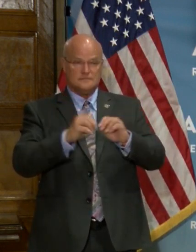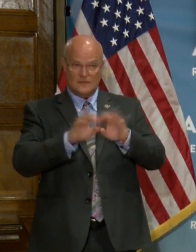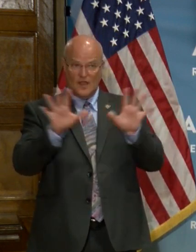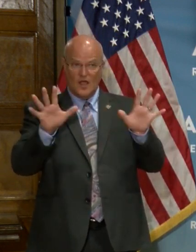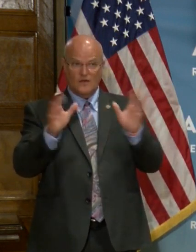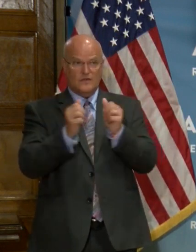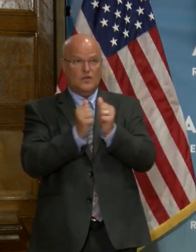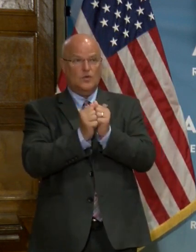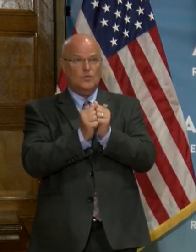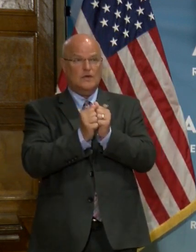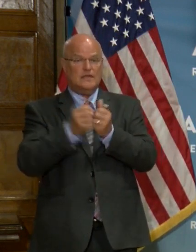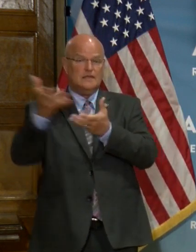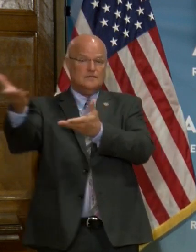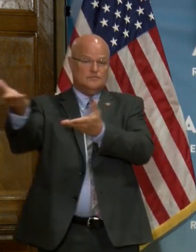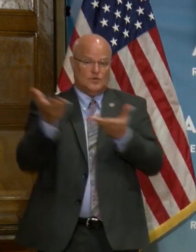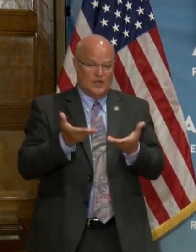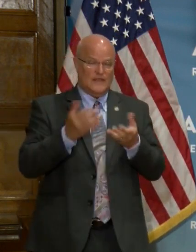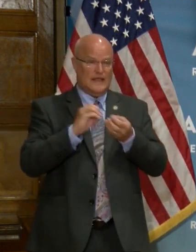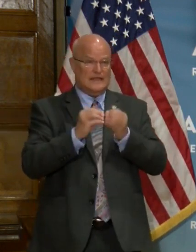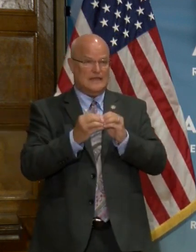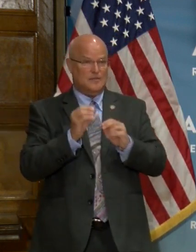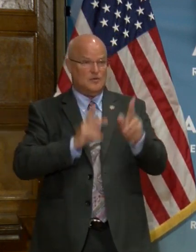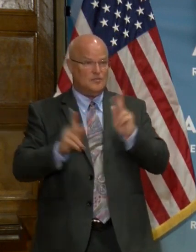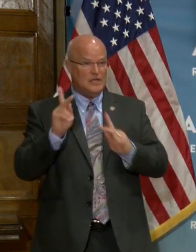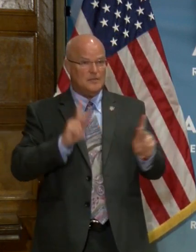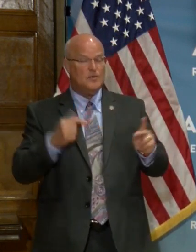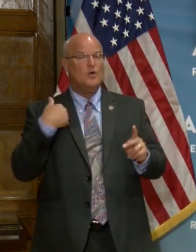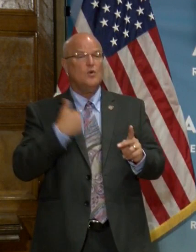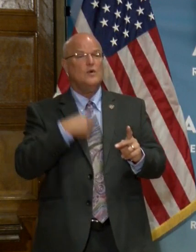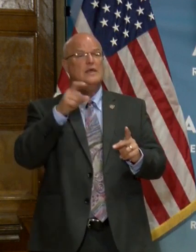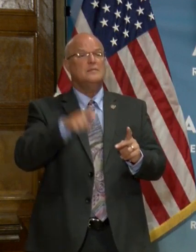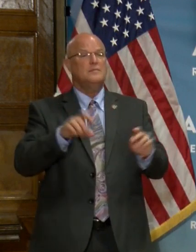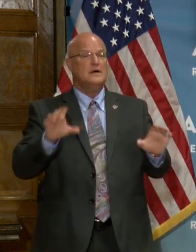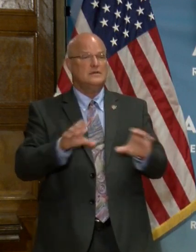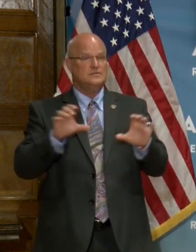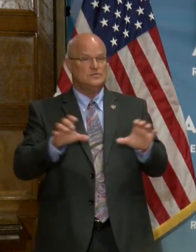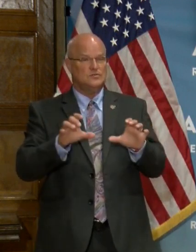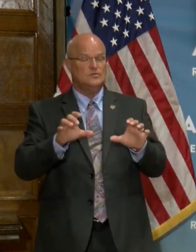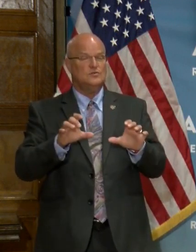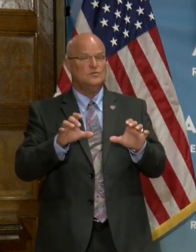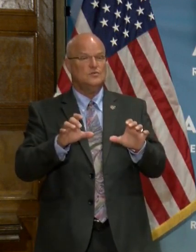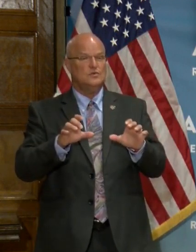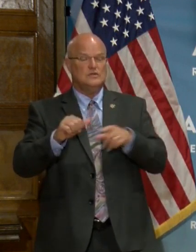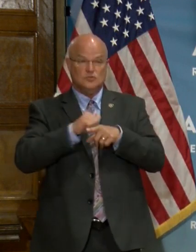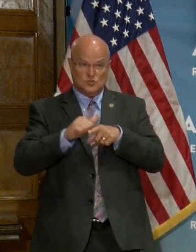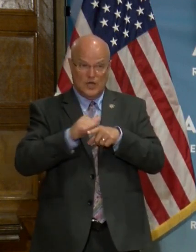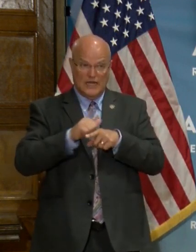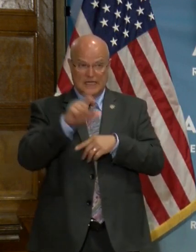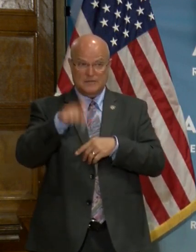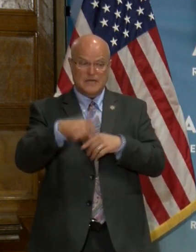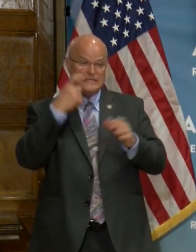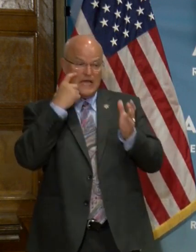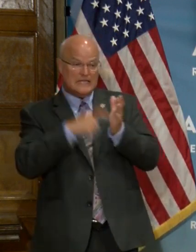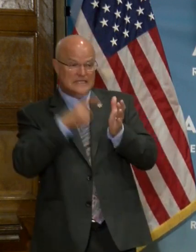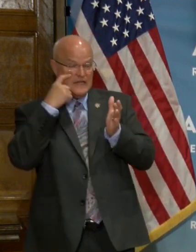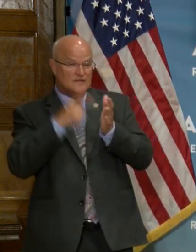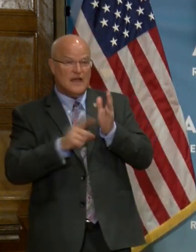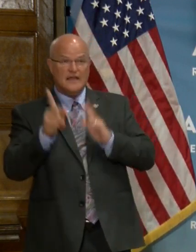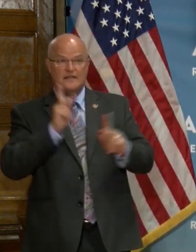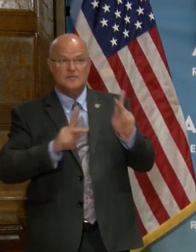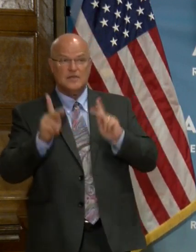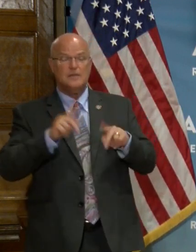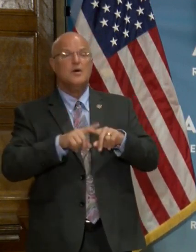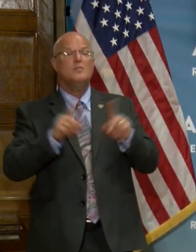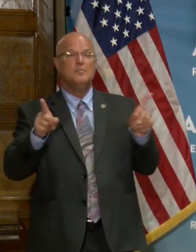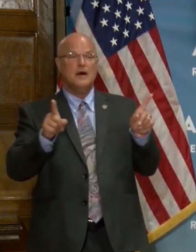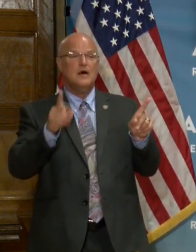Obviously with bringing on that number, we have to do, there has to be training, you have to identify those,